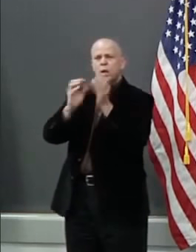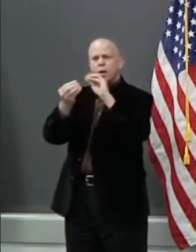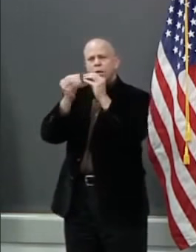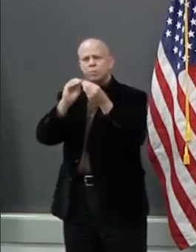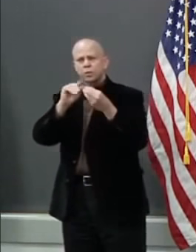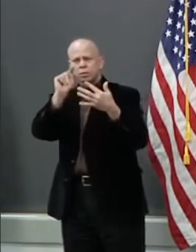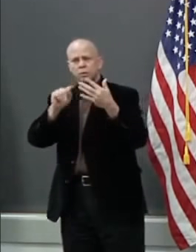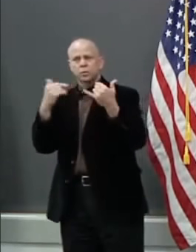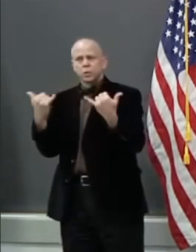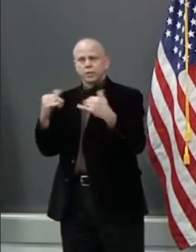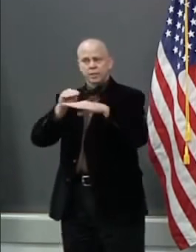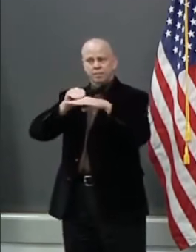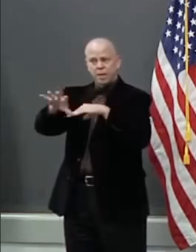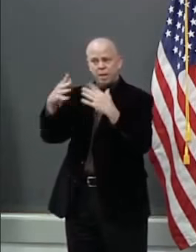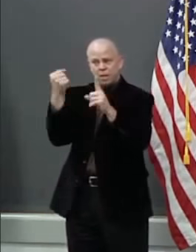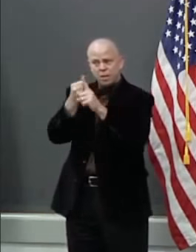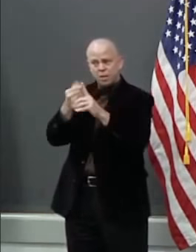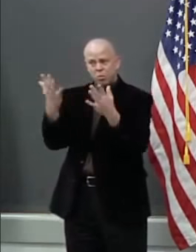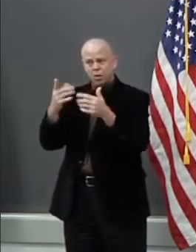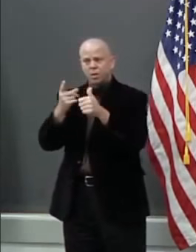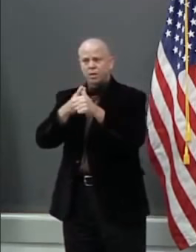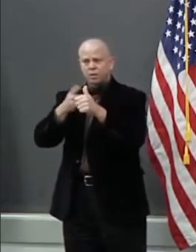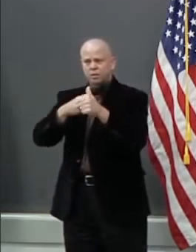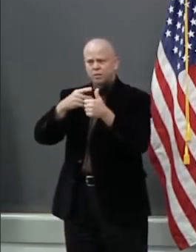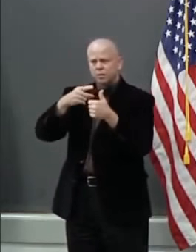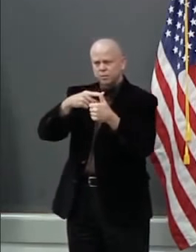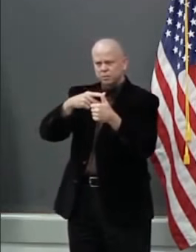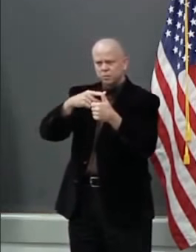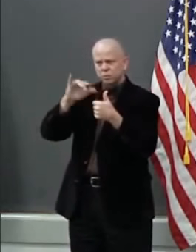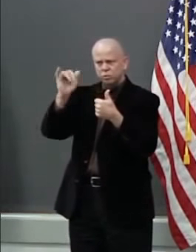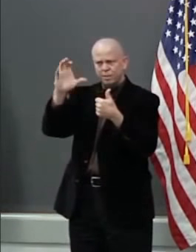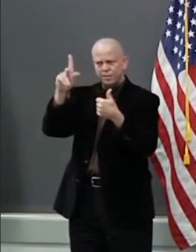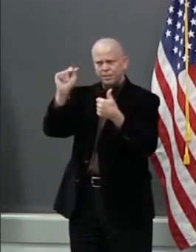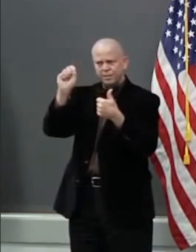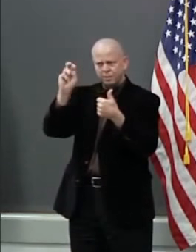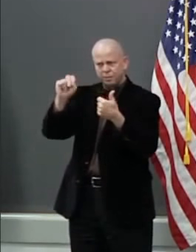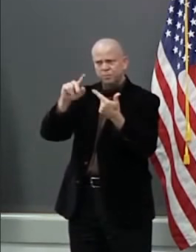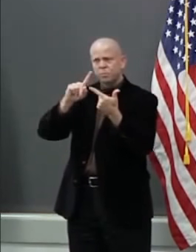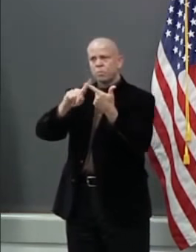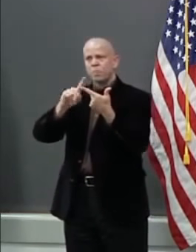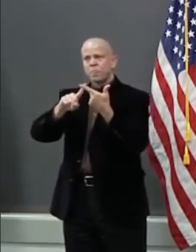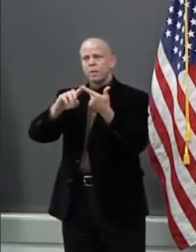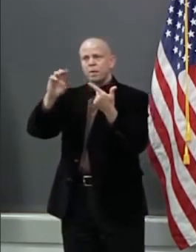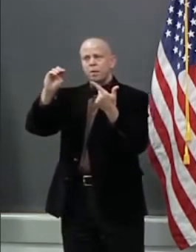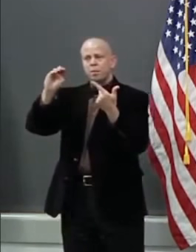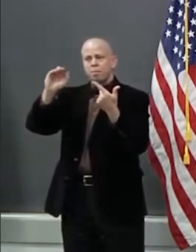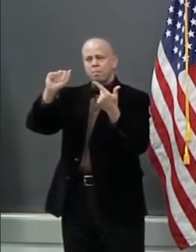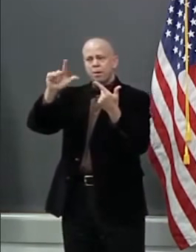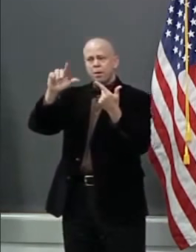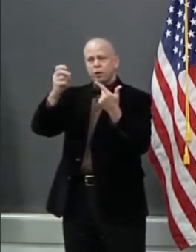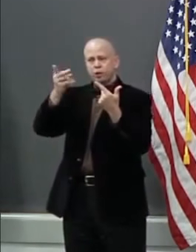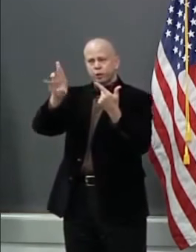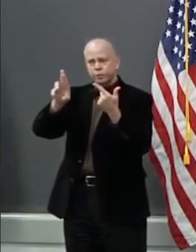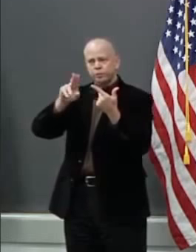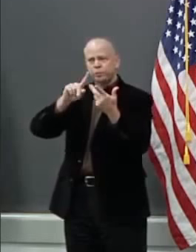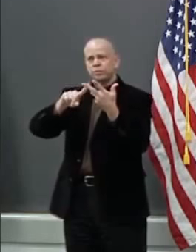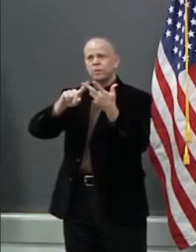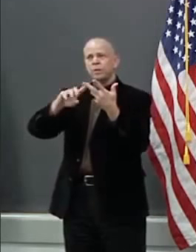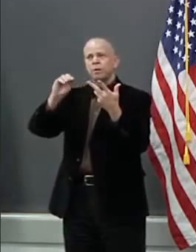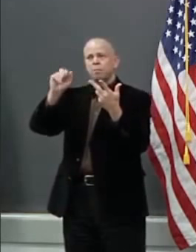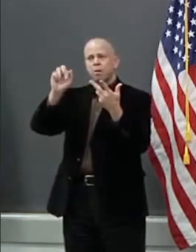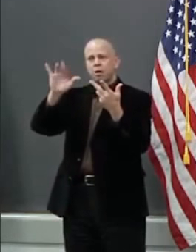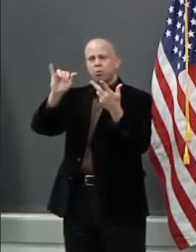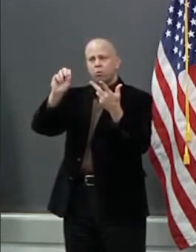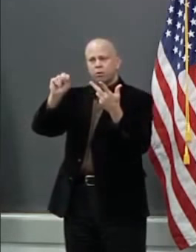Multnomah, and Umatilla County. In keeping with our regular practice, we will update our data on Monday for the previous 2 weeks, and